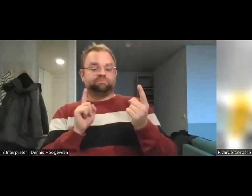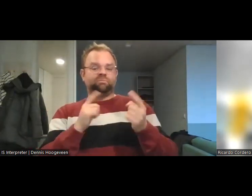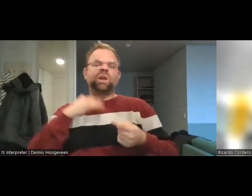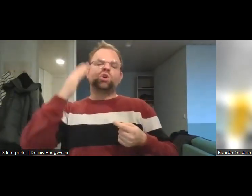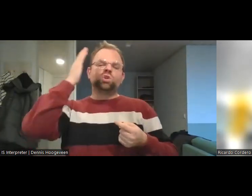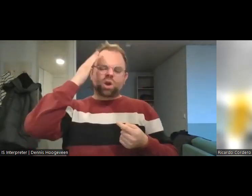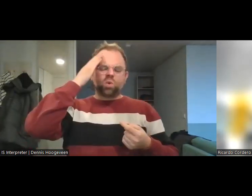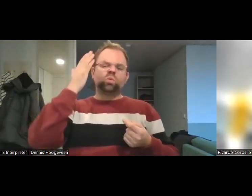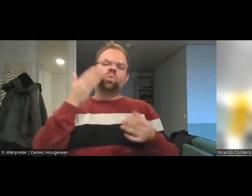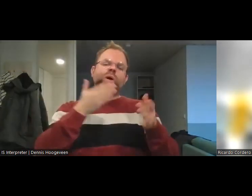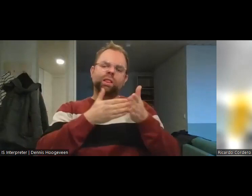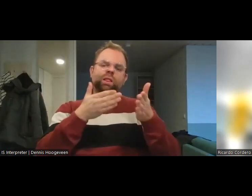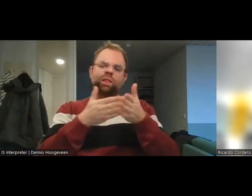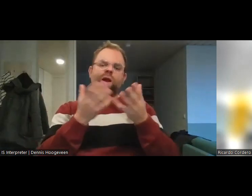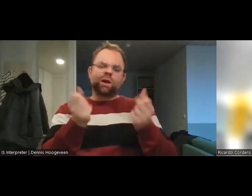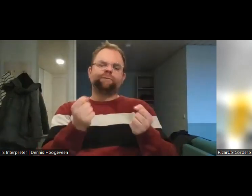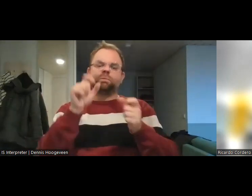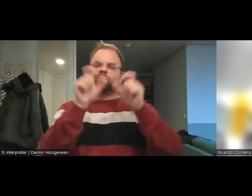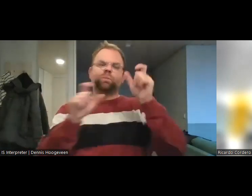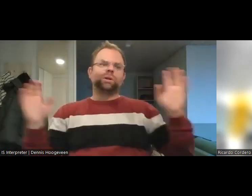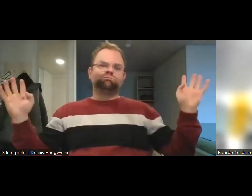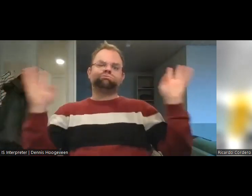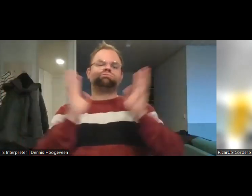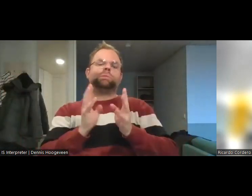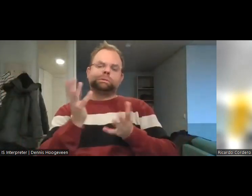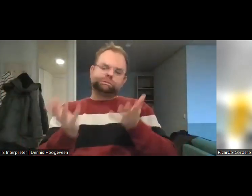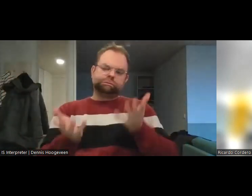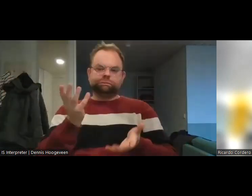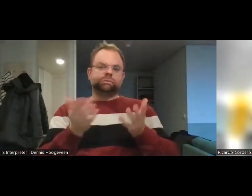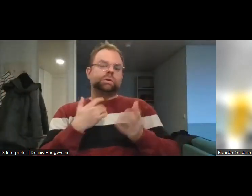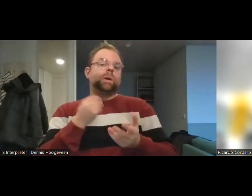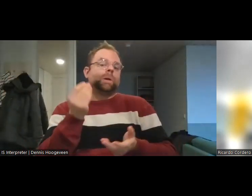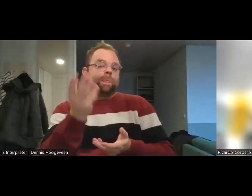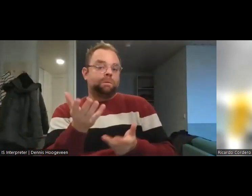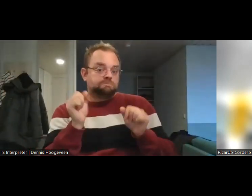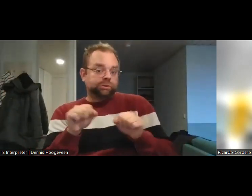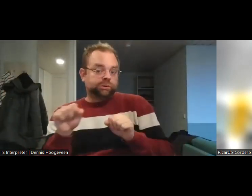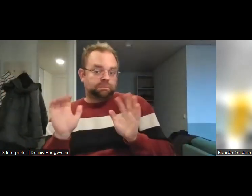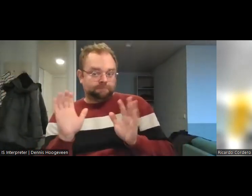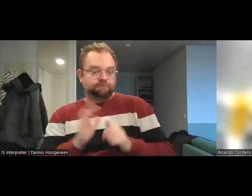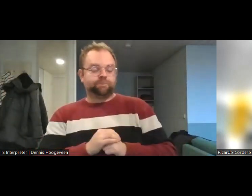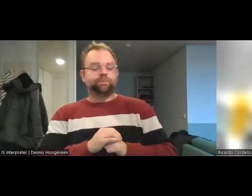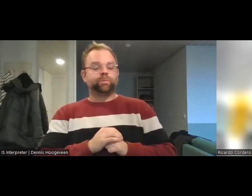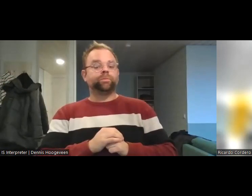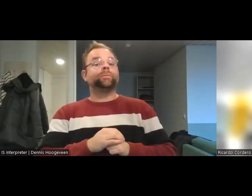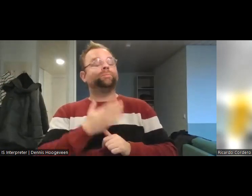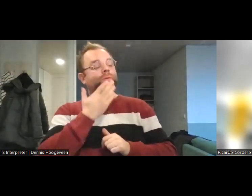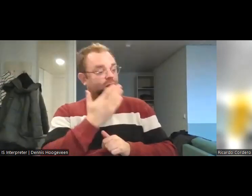Thank you, and absolutely agreed on that. This is as well for training opportunities.